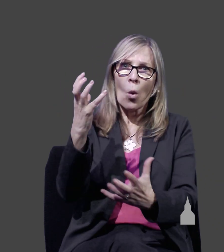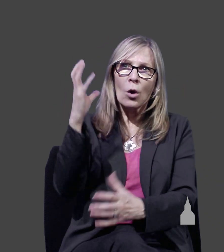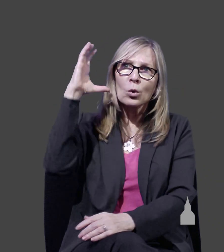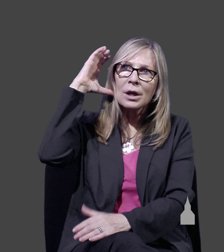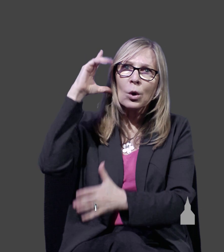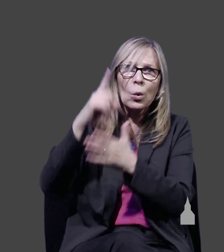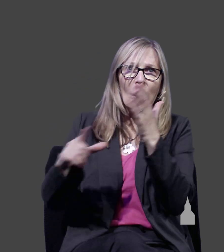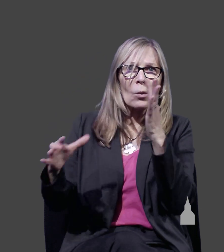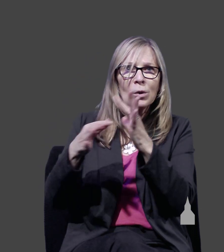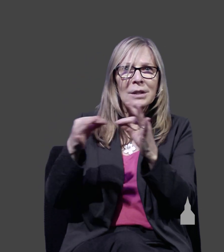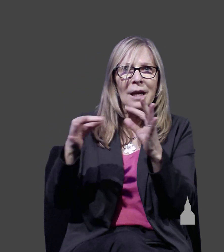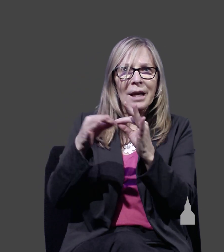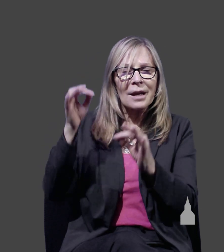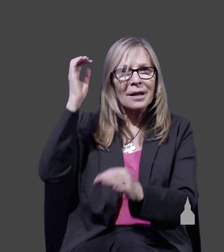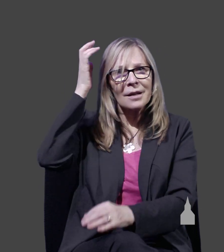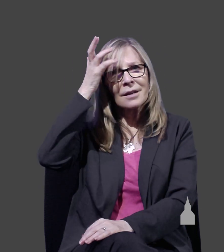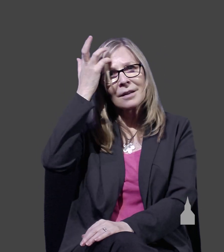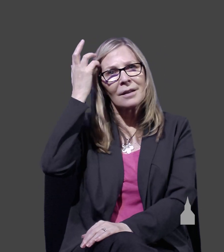say.